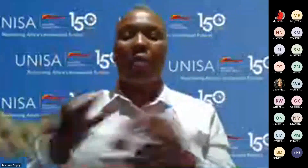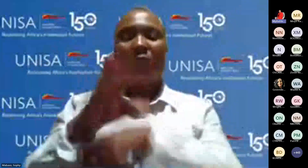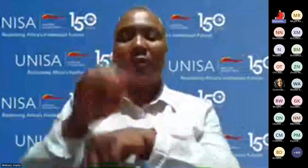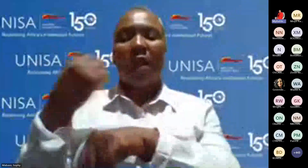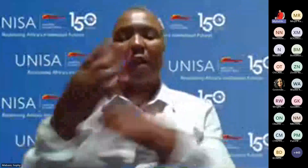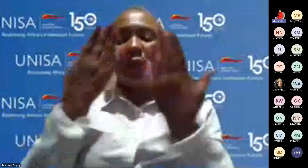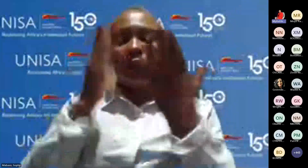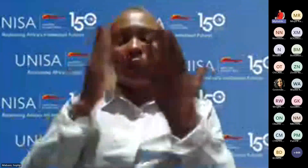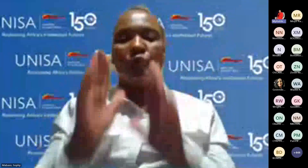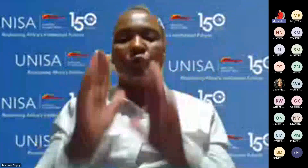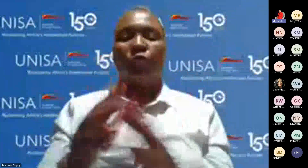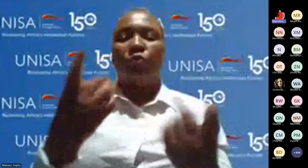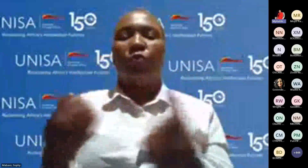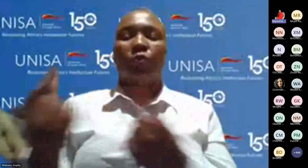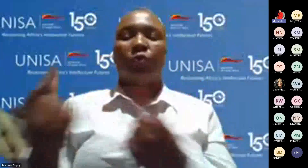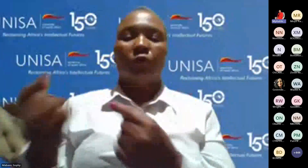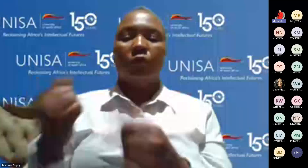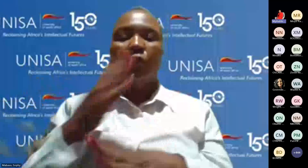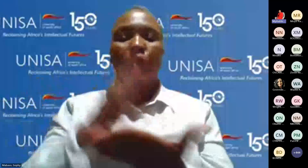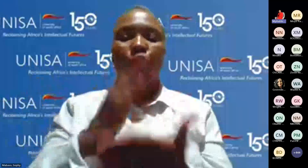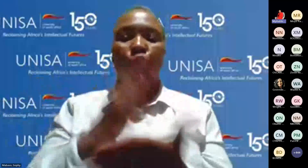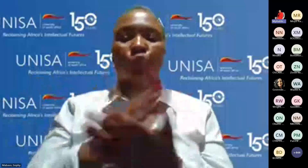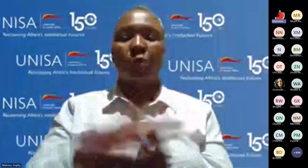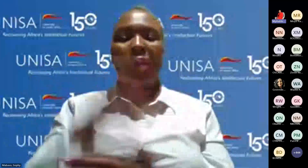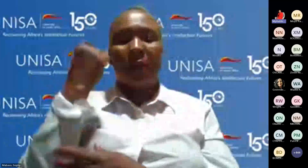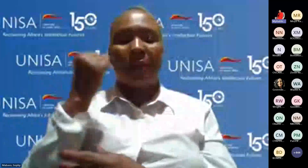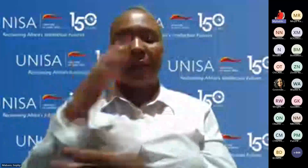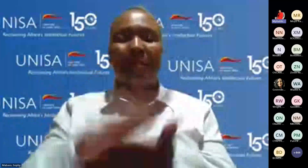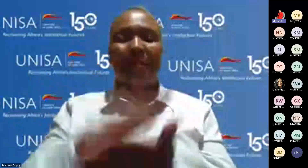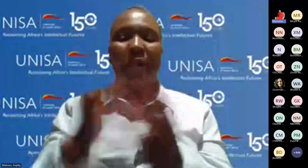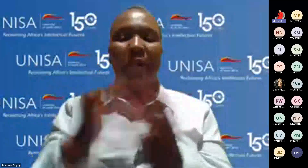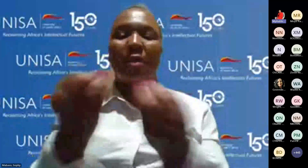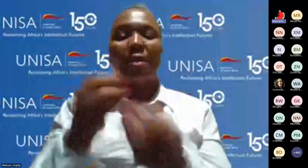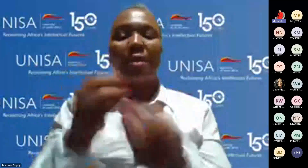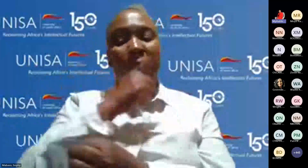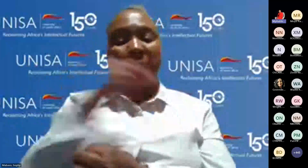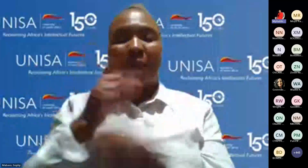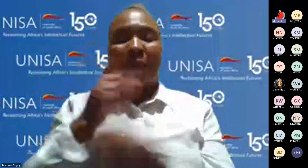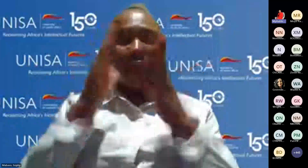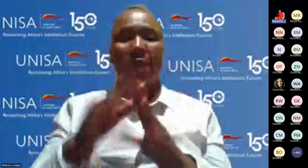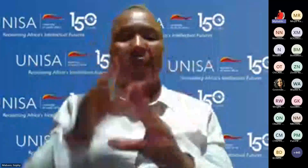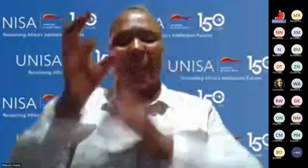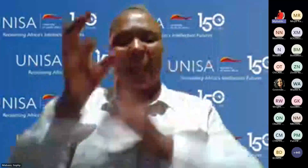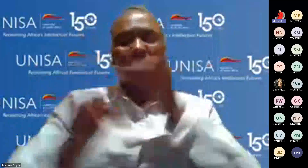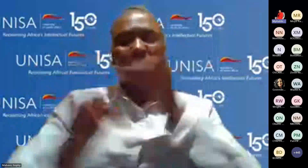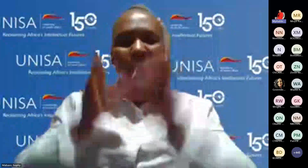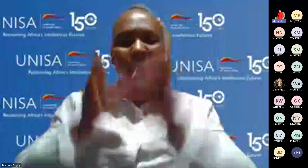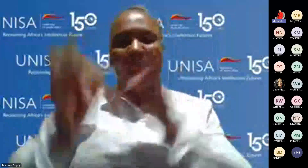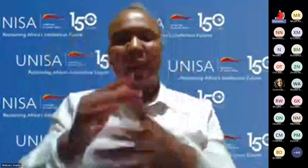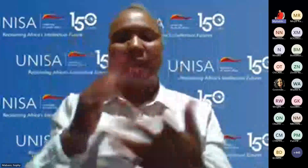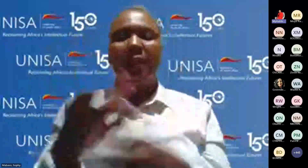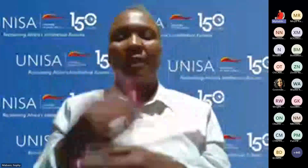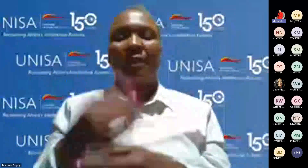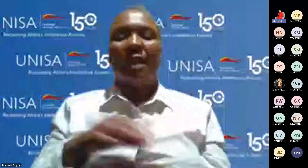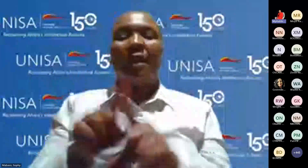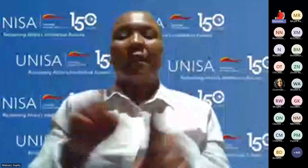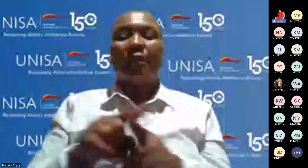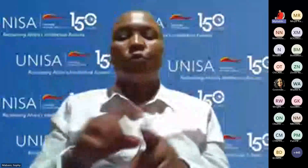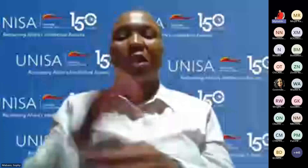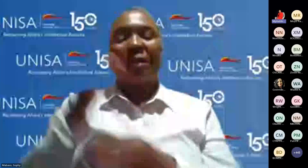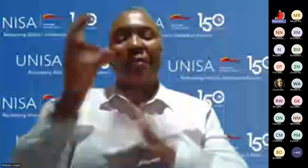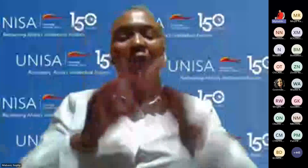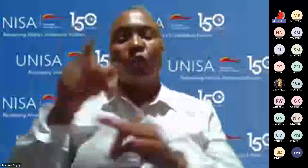to make sure that they understand something? I'm saying to them, explain it as if you are explaining to your